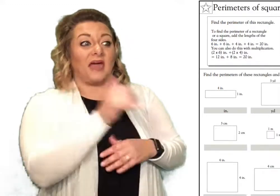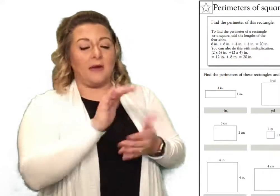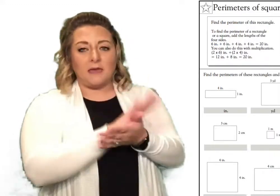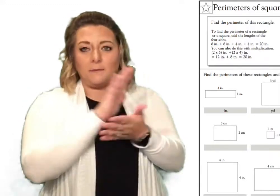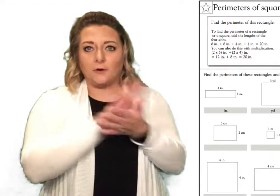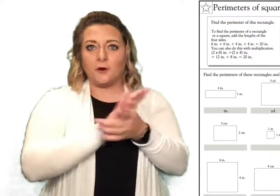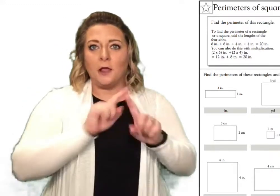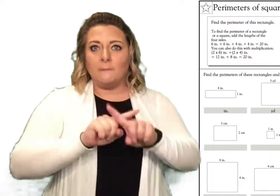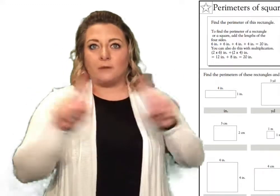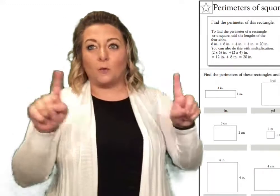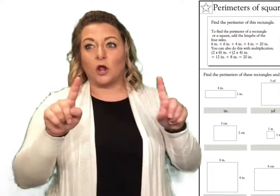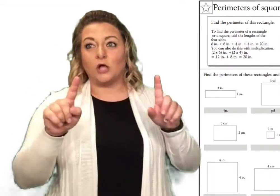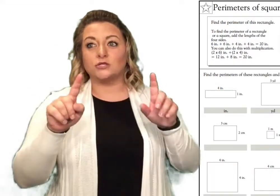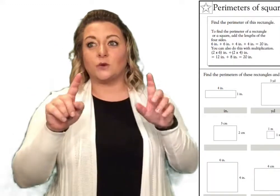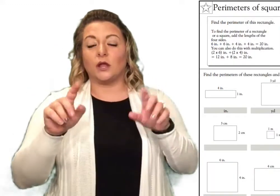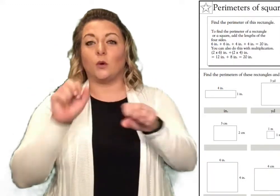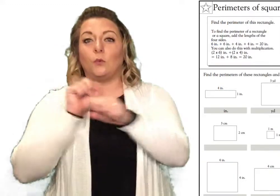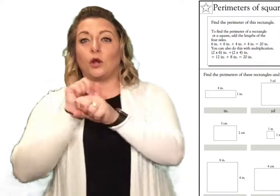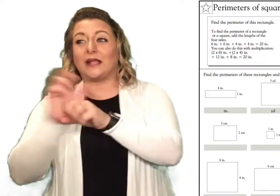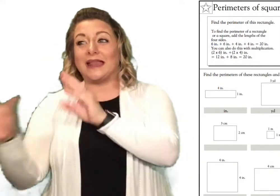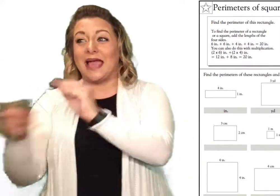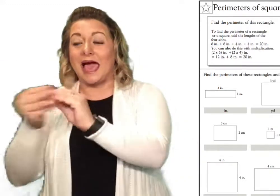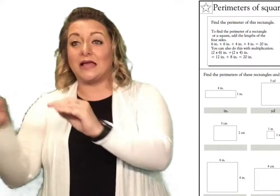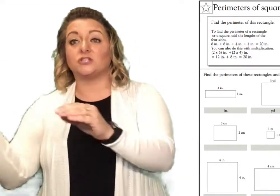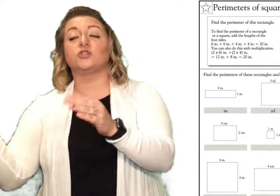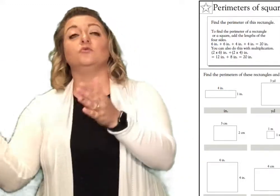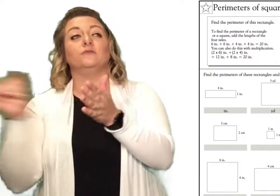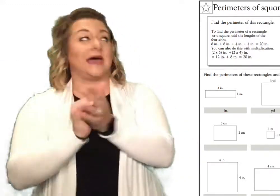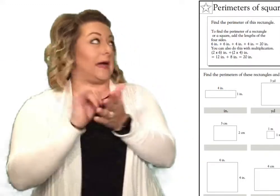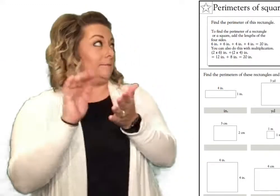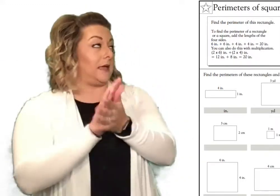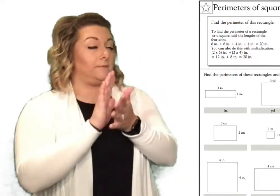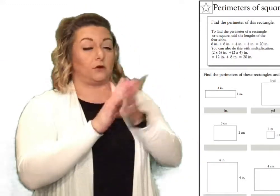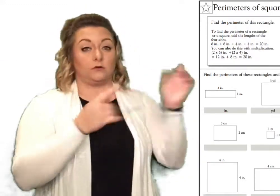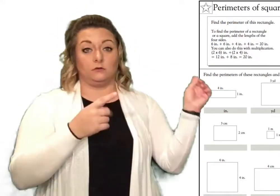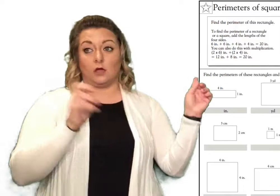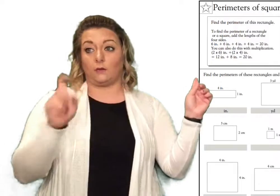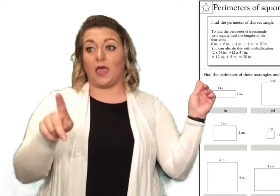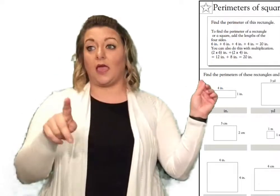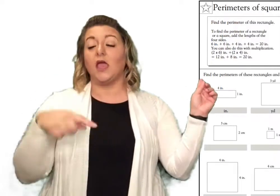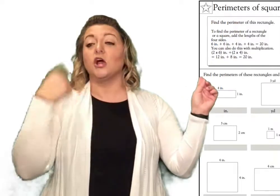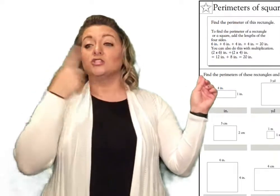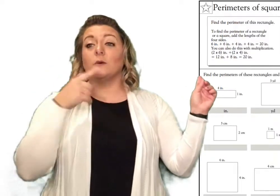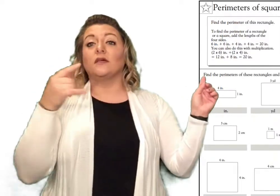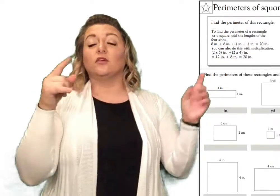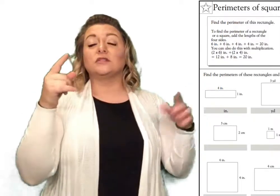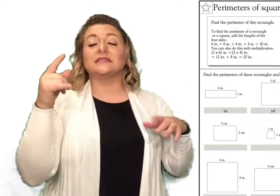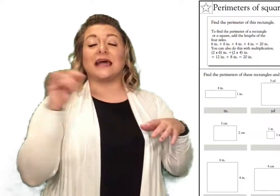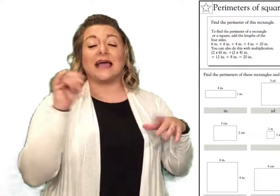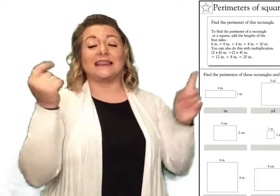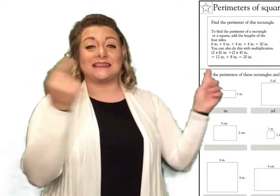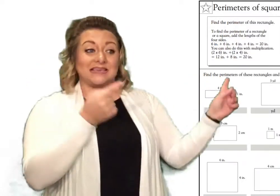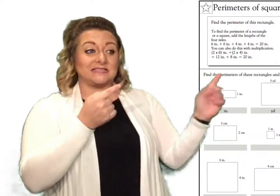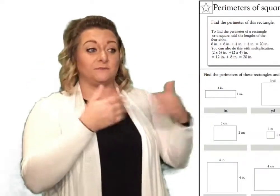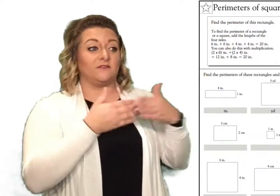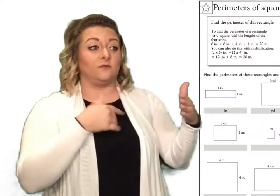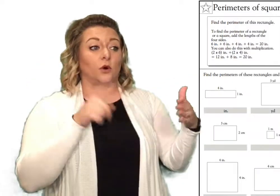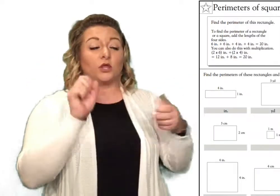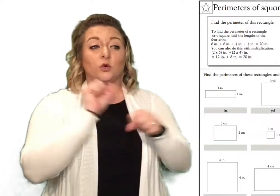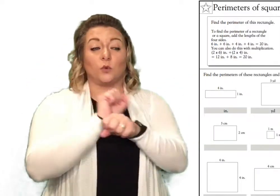that paper, but we're also going to work and add to that paper, okay? So it looked like this before you